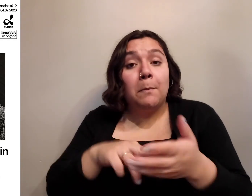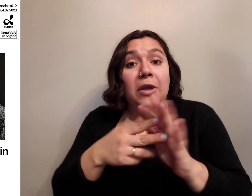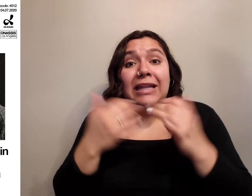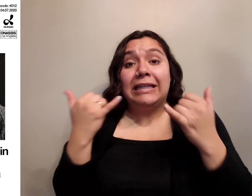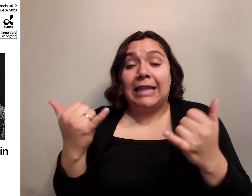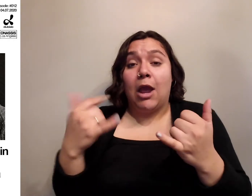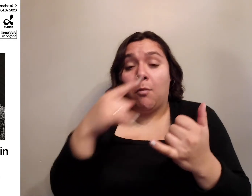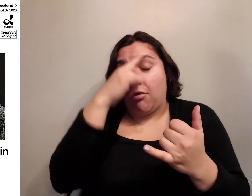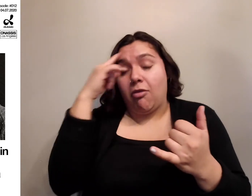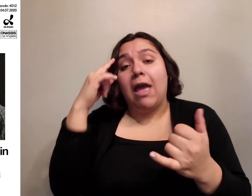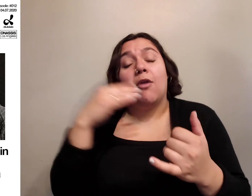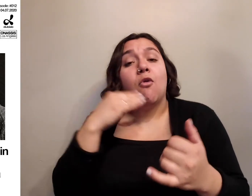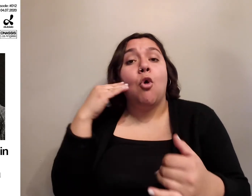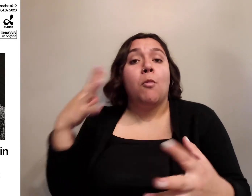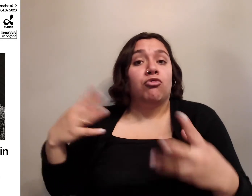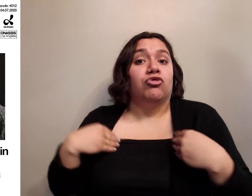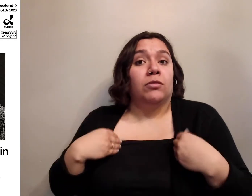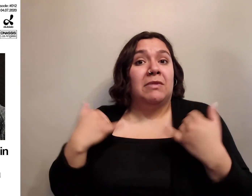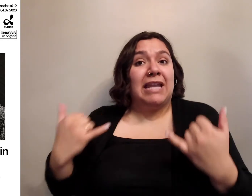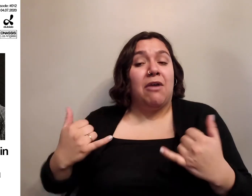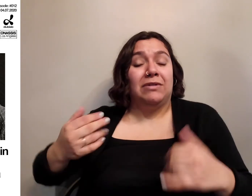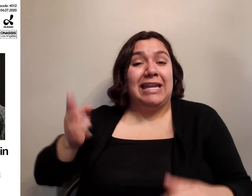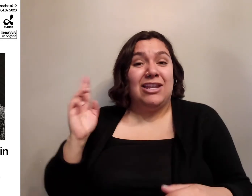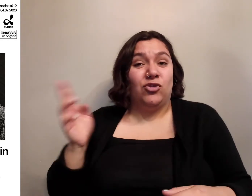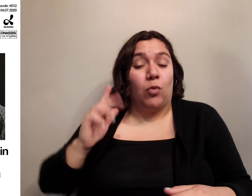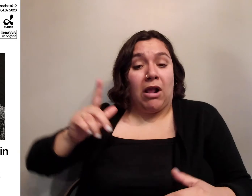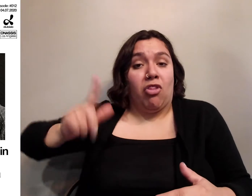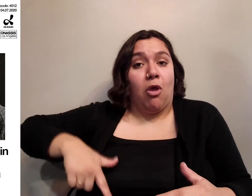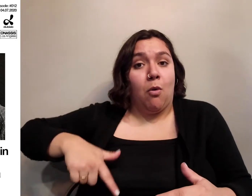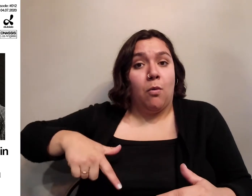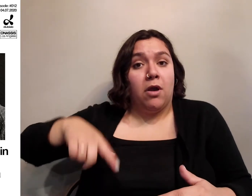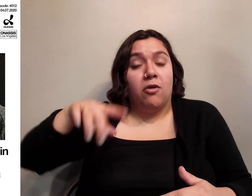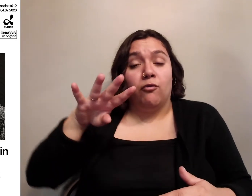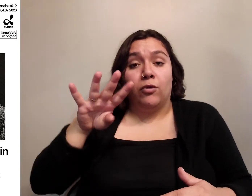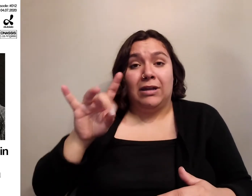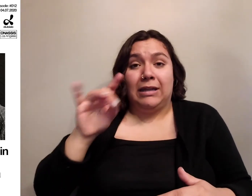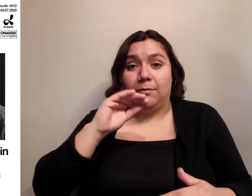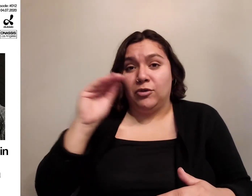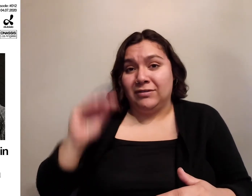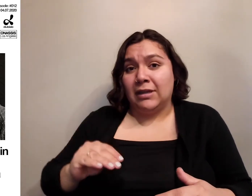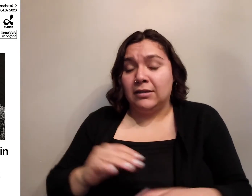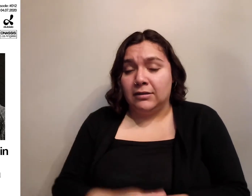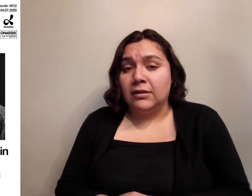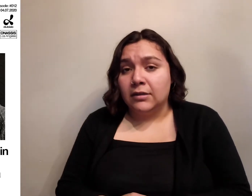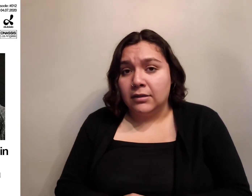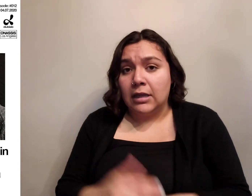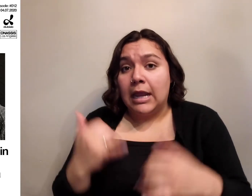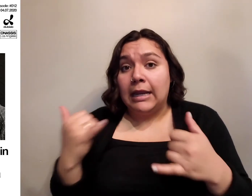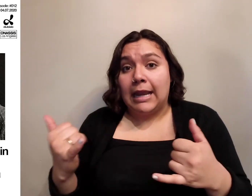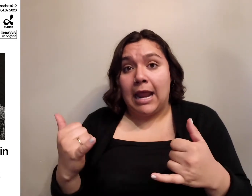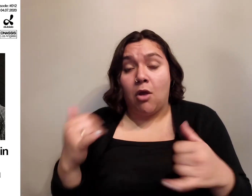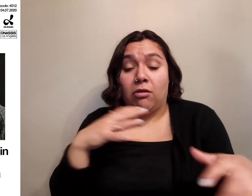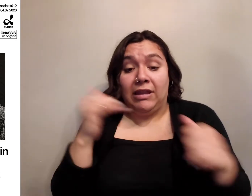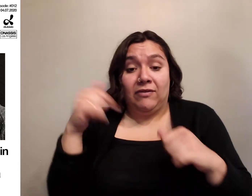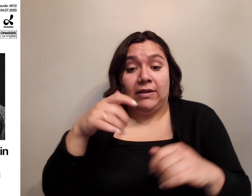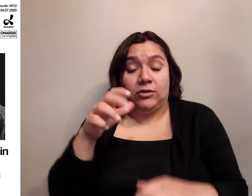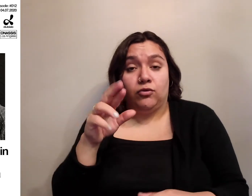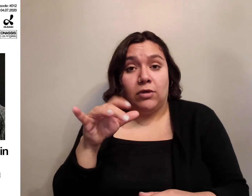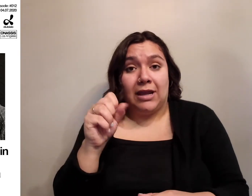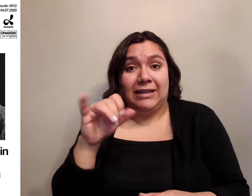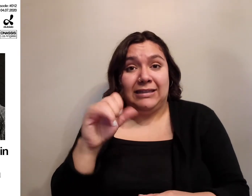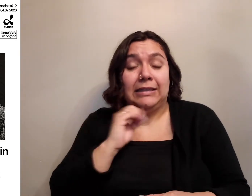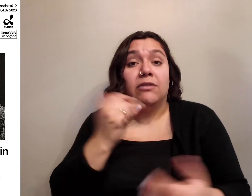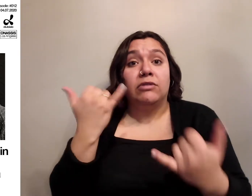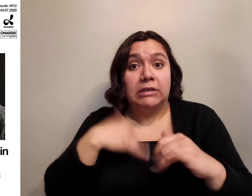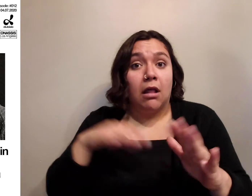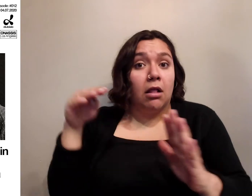now is at its historic low of 40%. And coming out of this crisis, it will drop